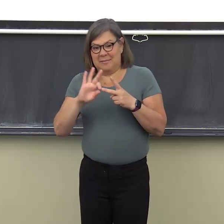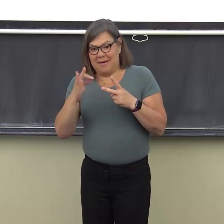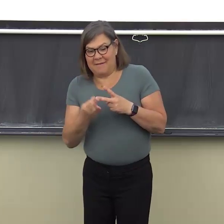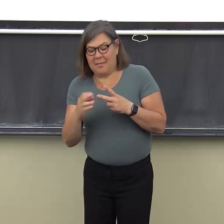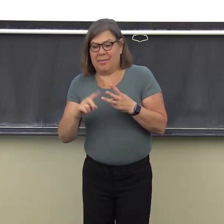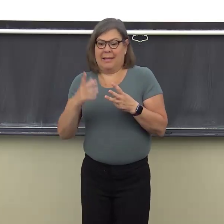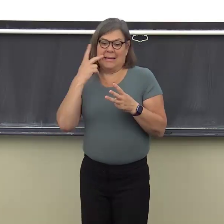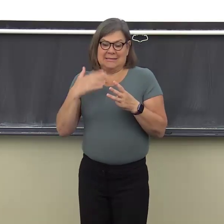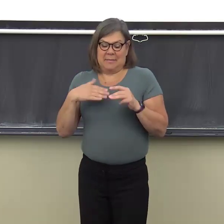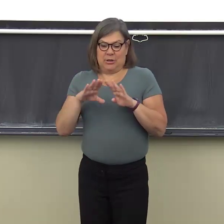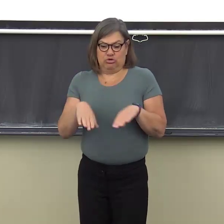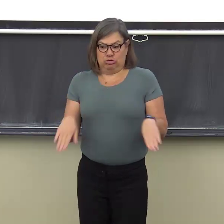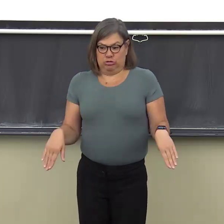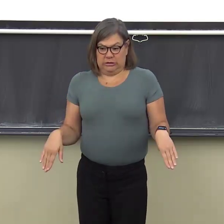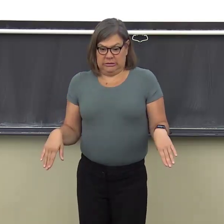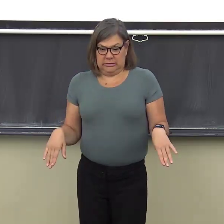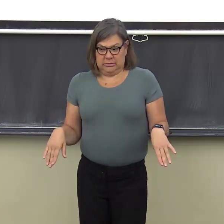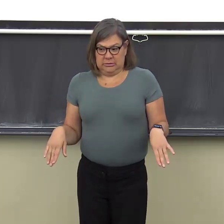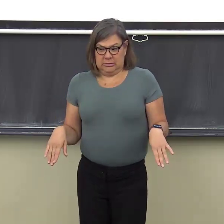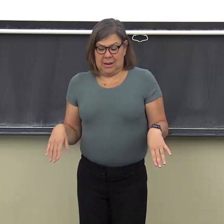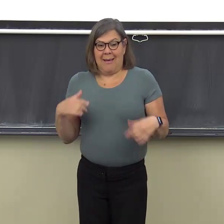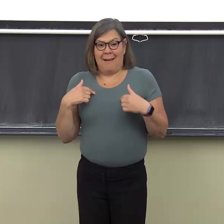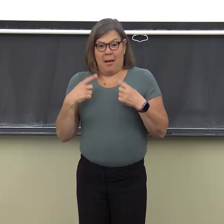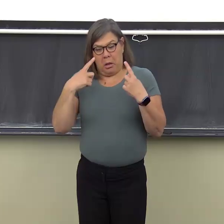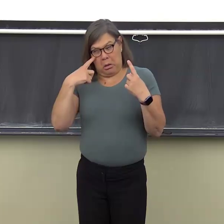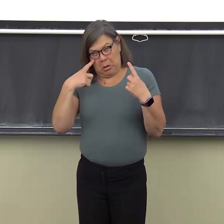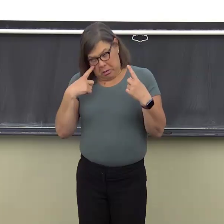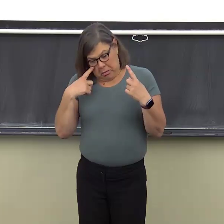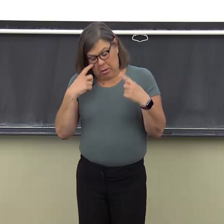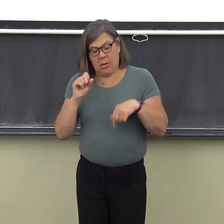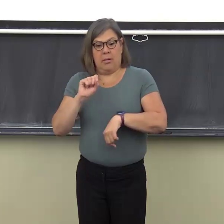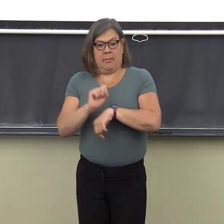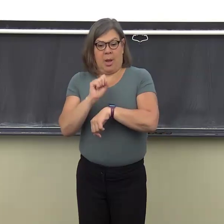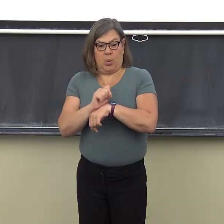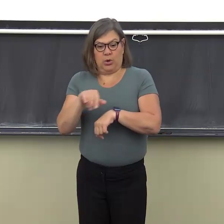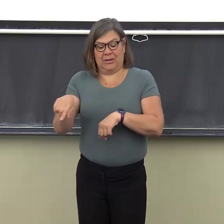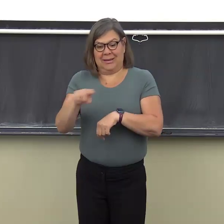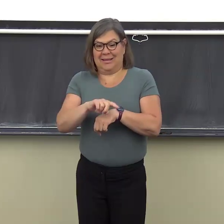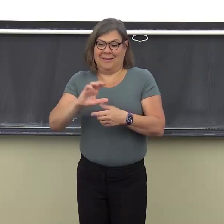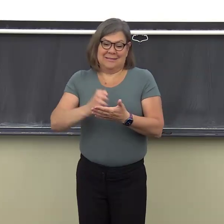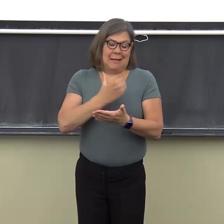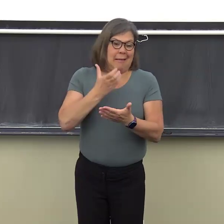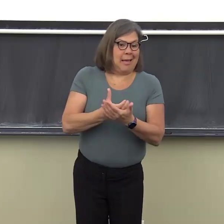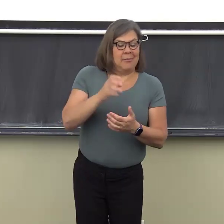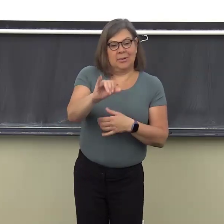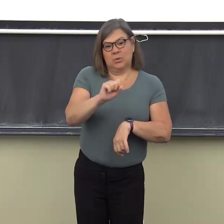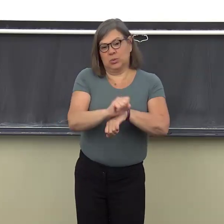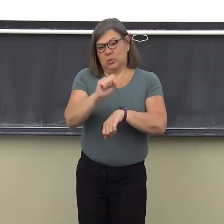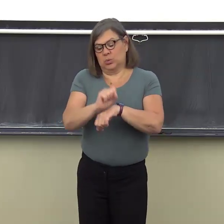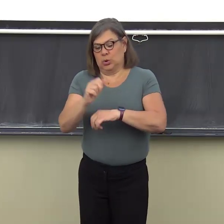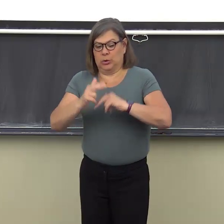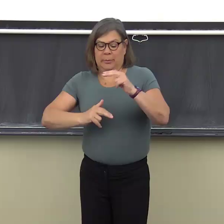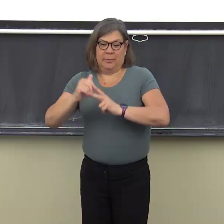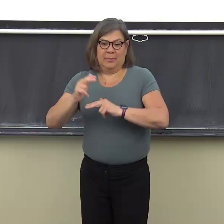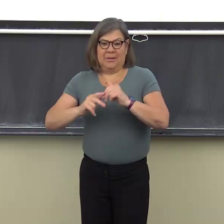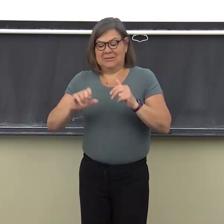see my children, and I see that by working in this capitalist world, building this